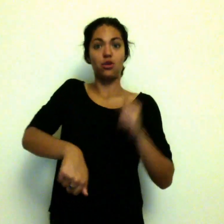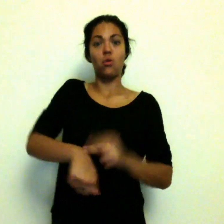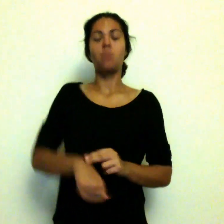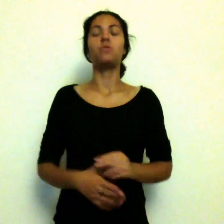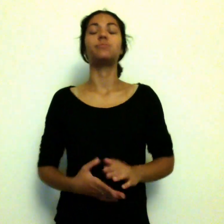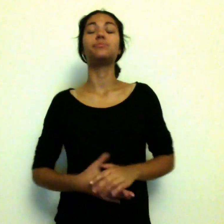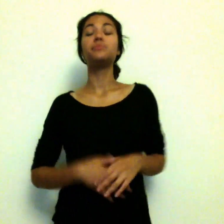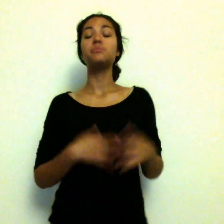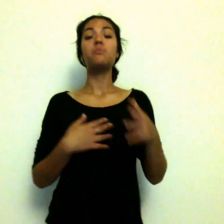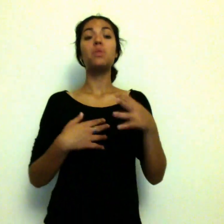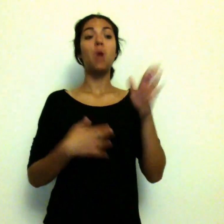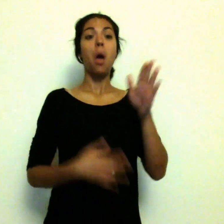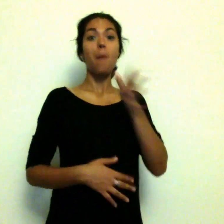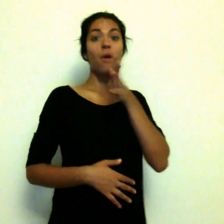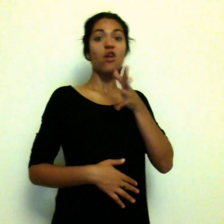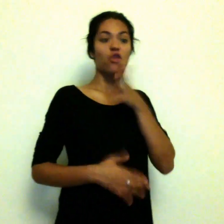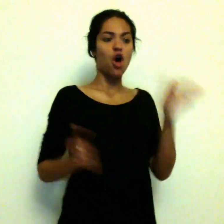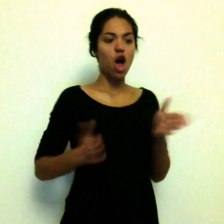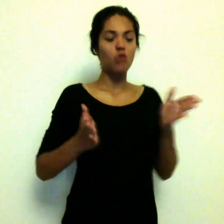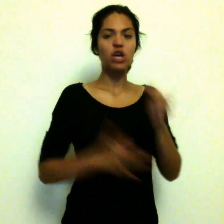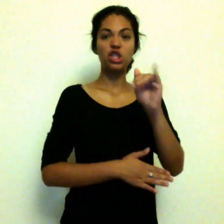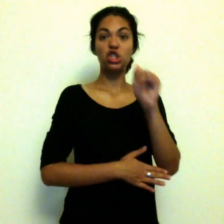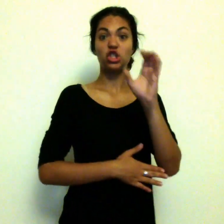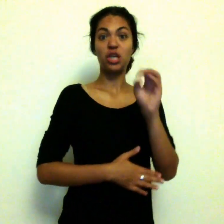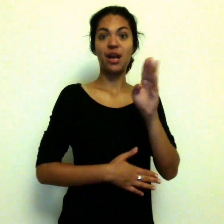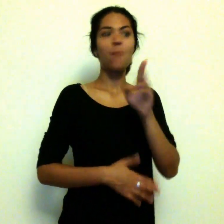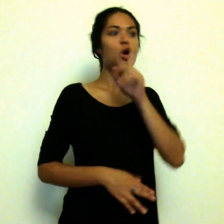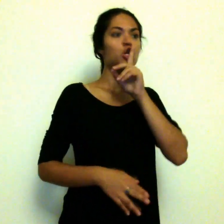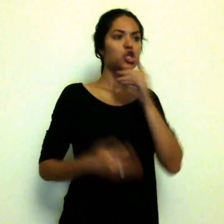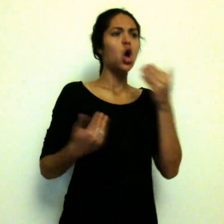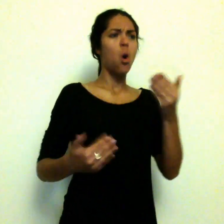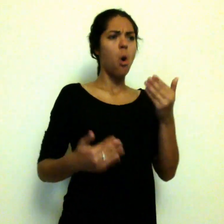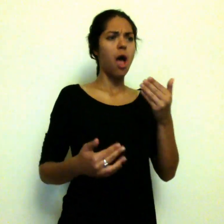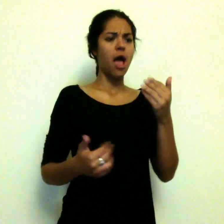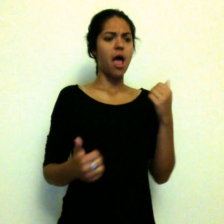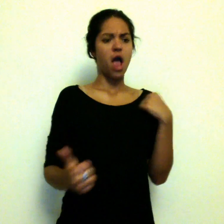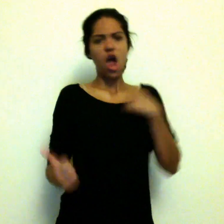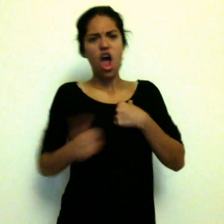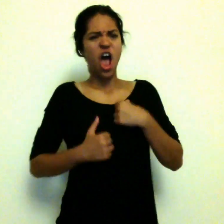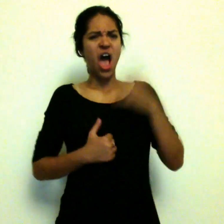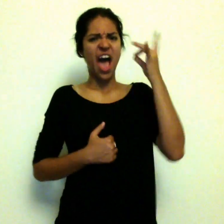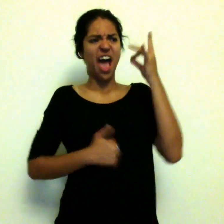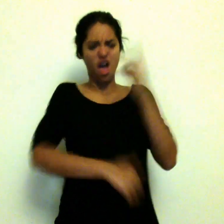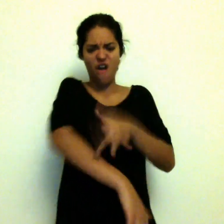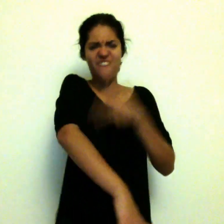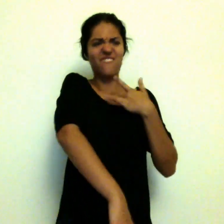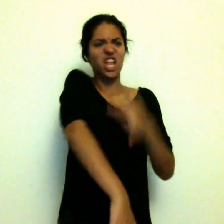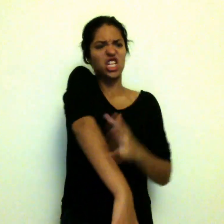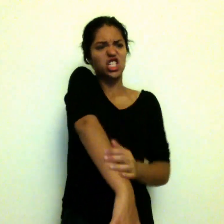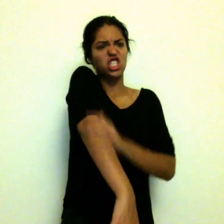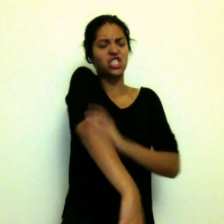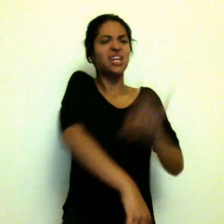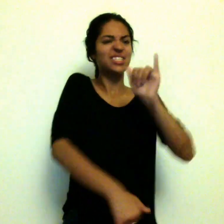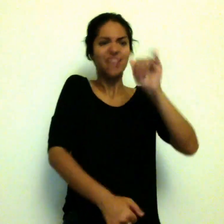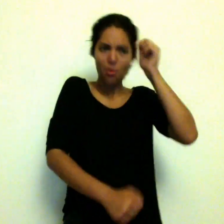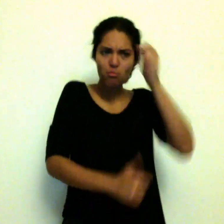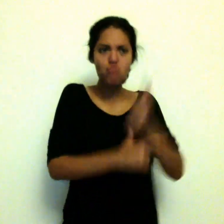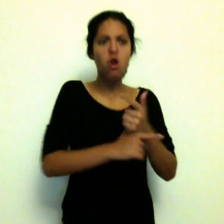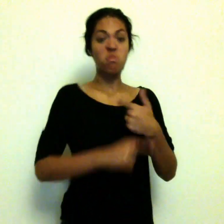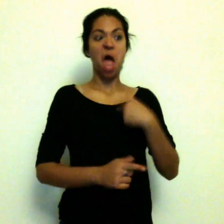to be deceptive. I have an evangelist friend who has a principal in a high school who's one of the members of his board. And the principal said